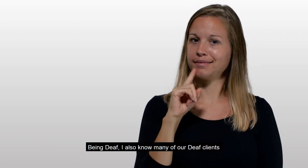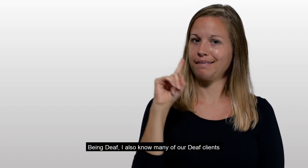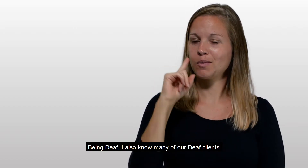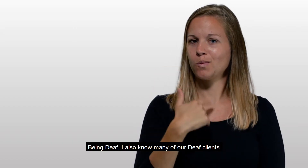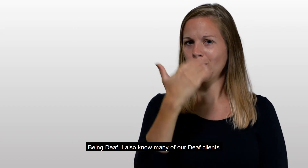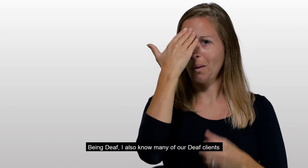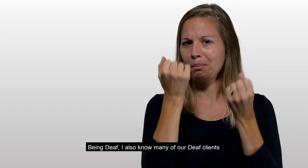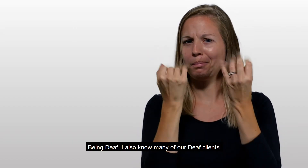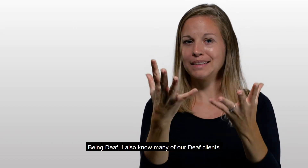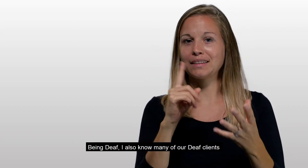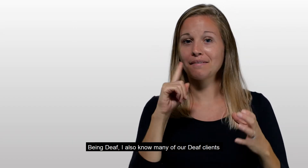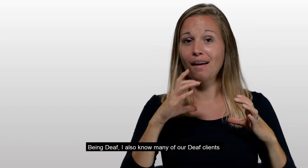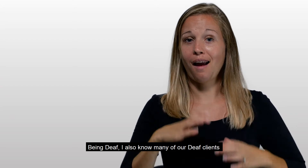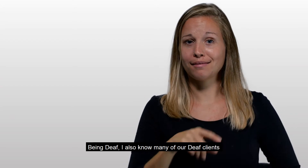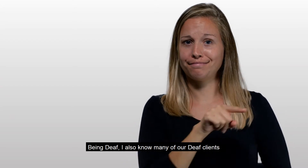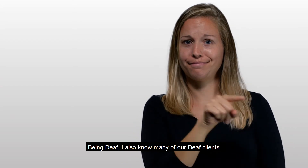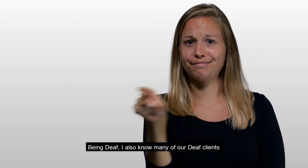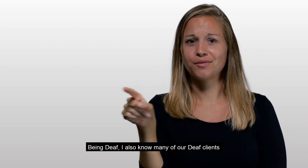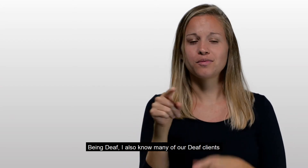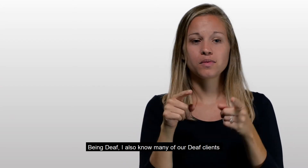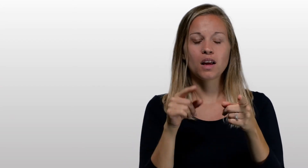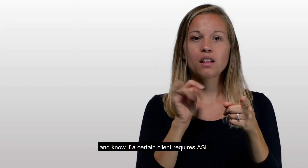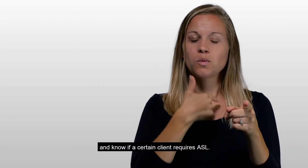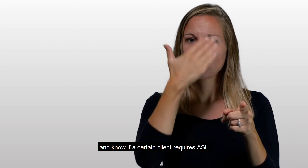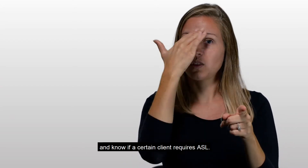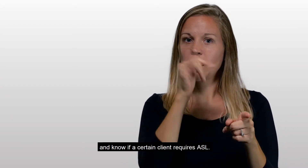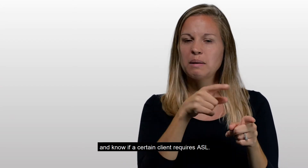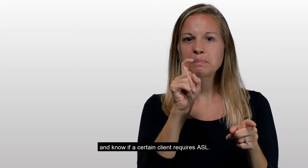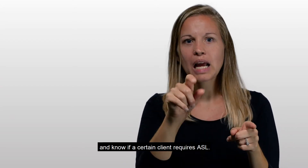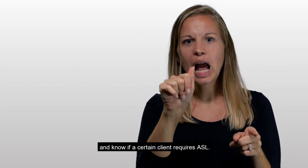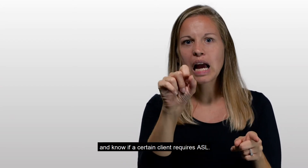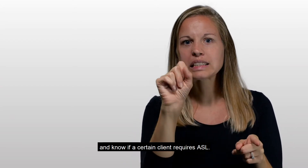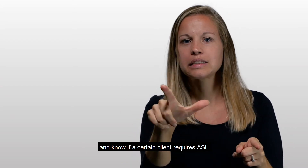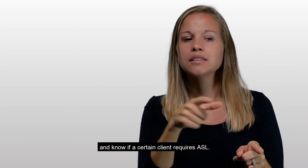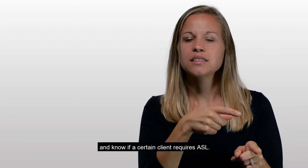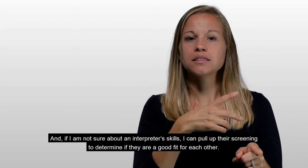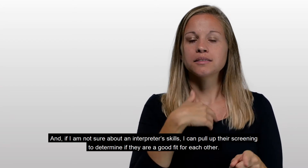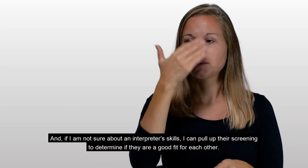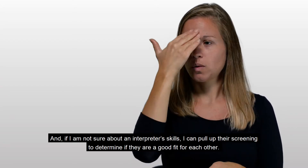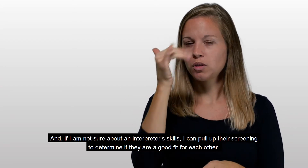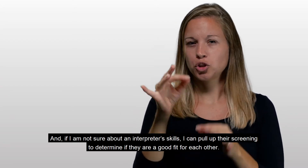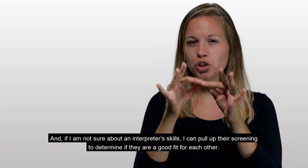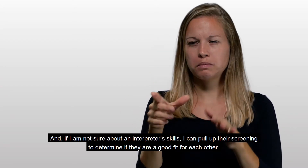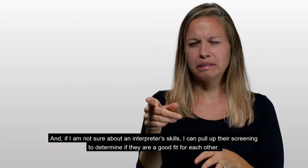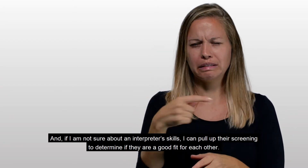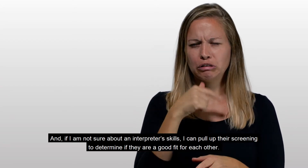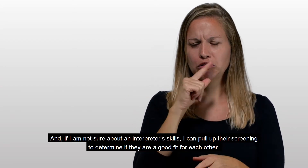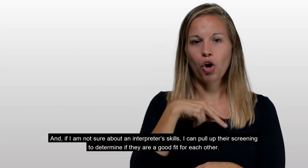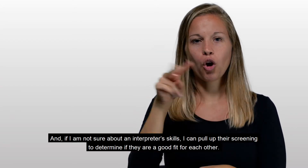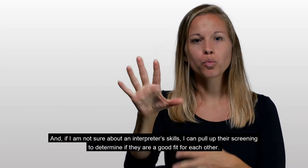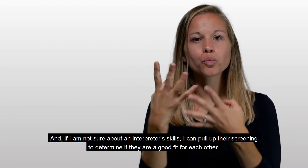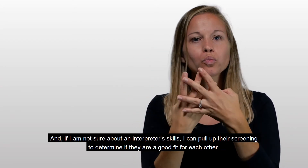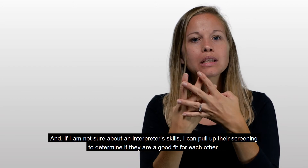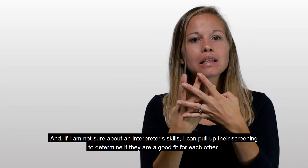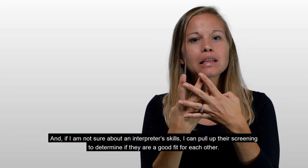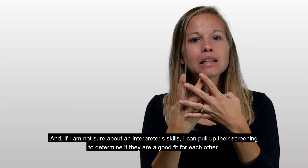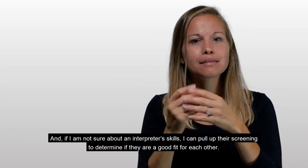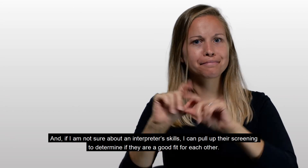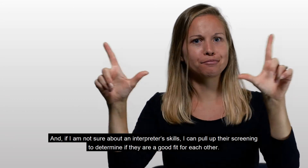Being deaf, I also know many of our deaf clients, and I know if a certain client requires ASL. And if I'm not sure about an interpreter's skill, I can pull up their